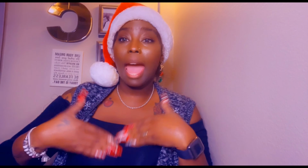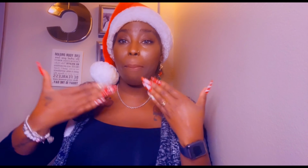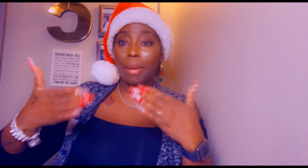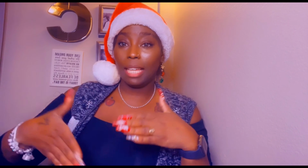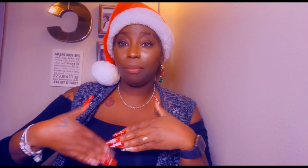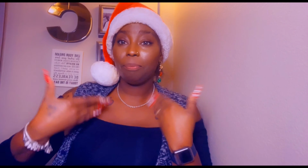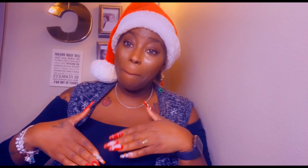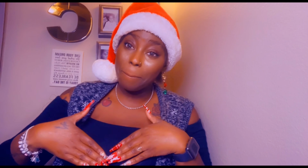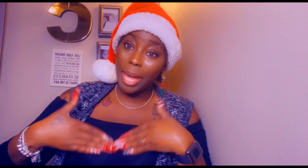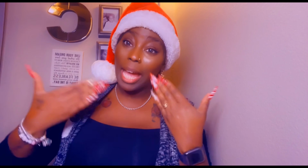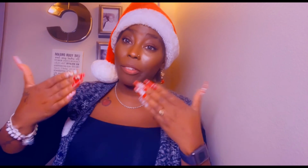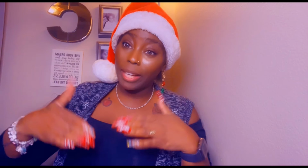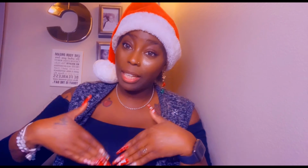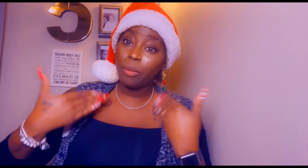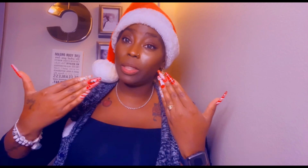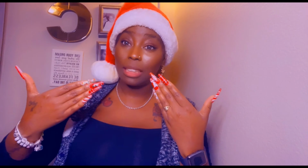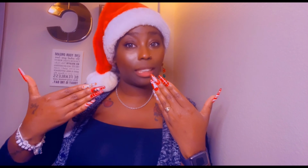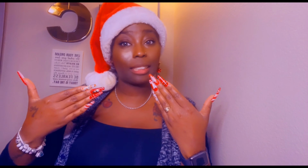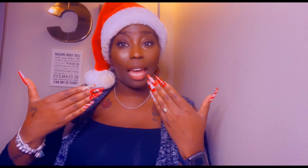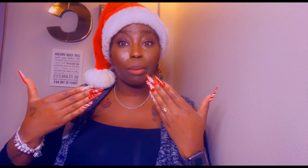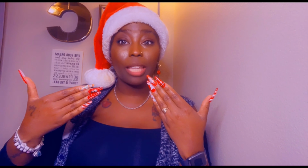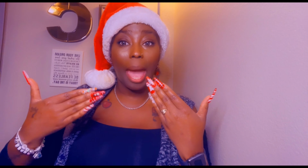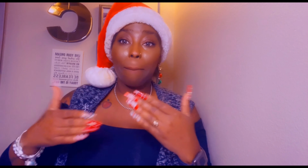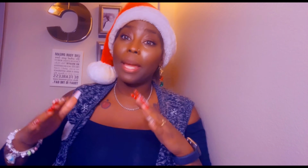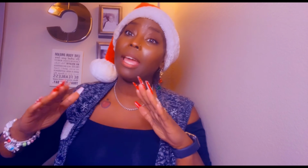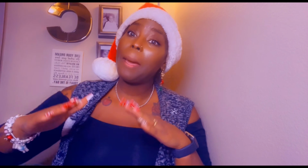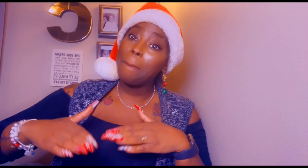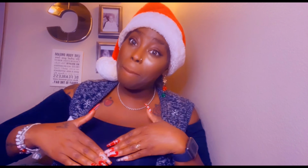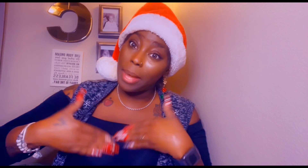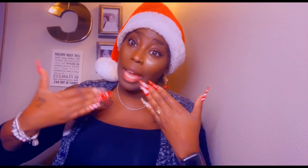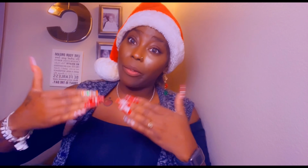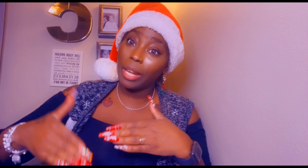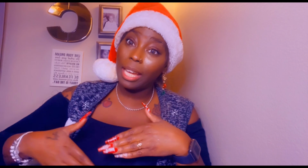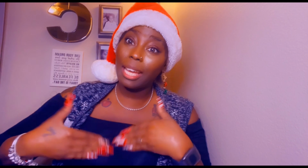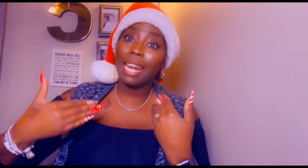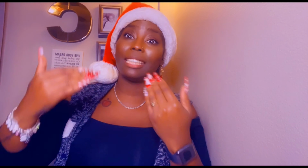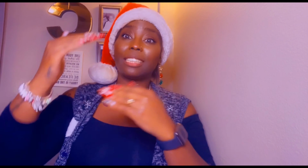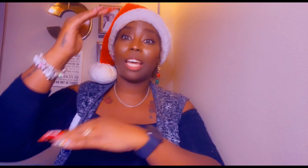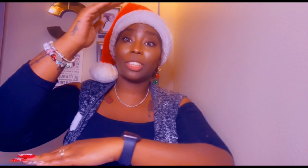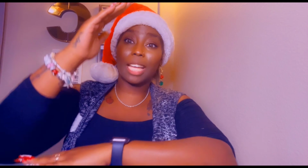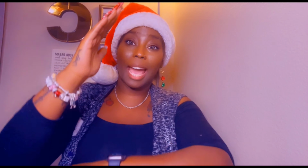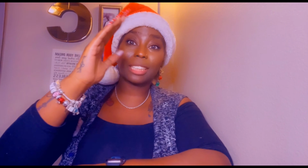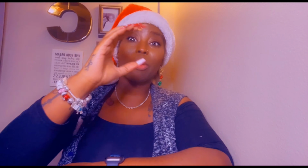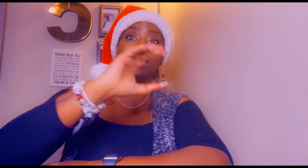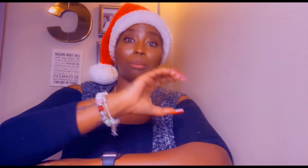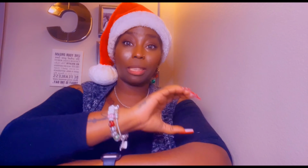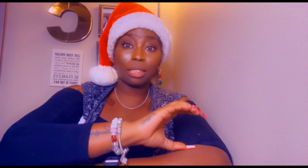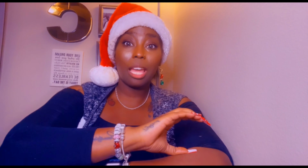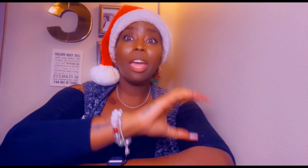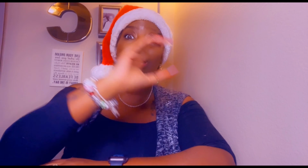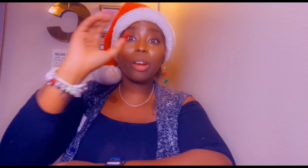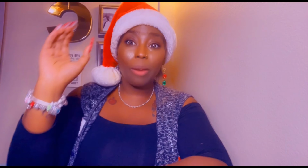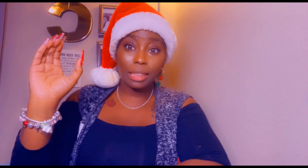happy. Merry, which is the same as happy. Merry, and I just taught you guys Christmas.